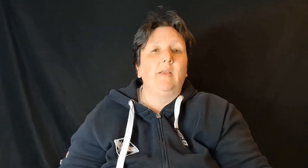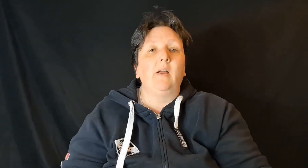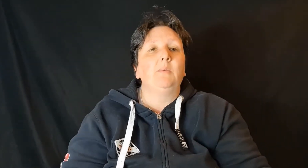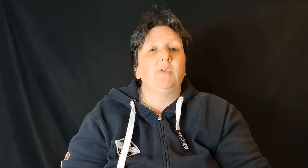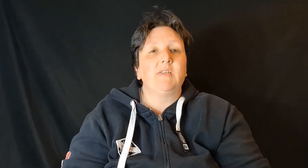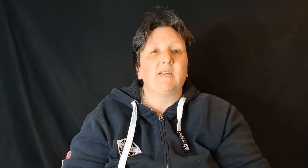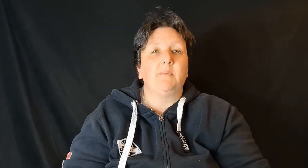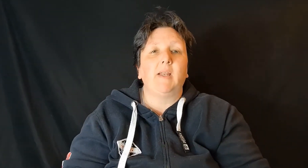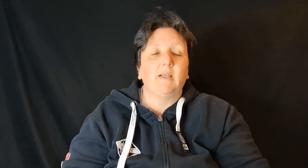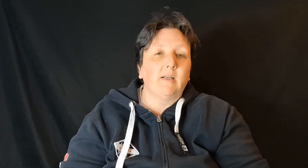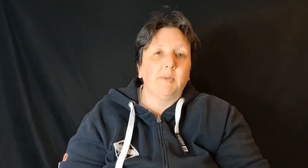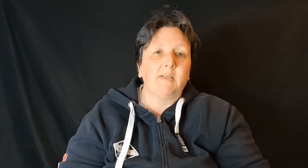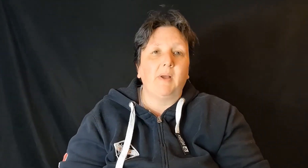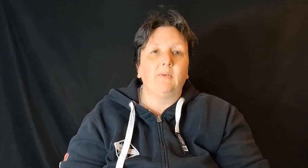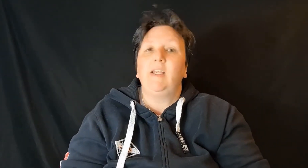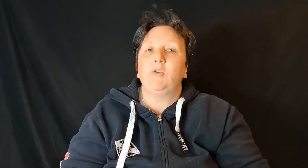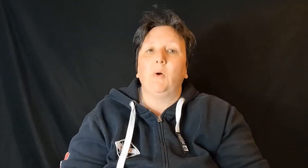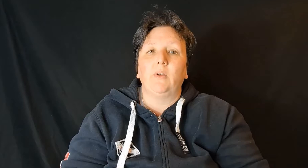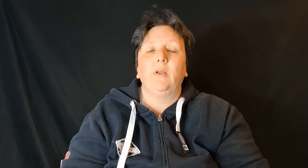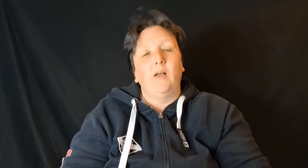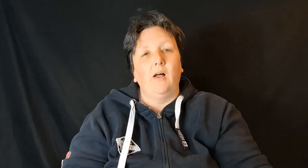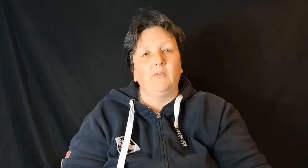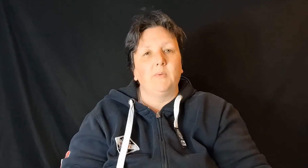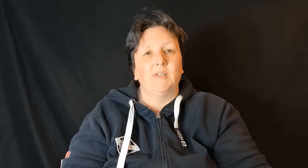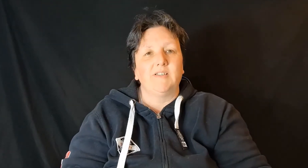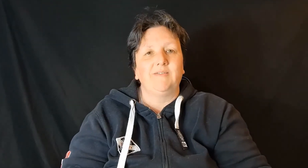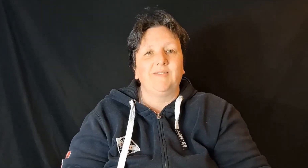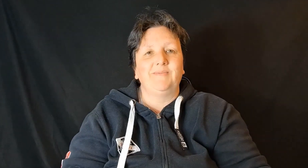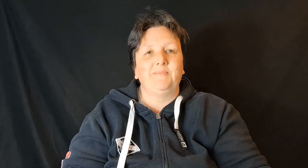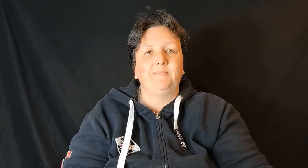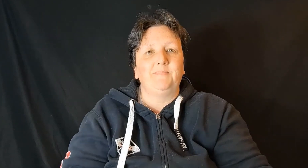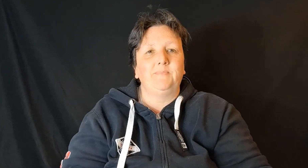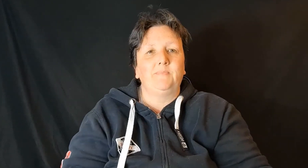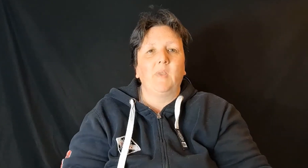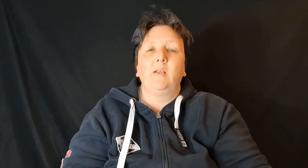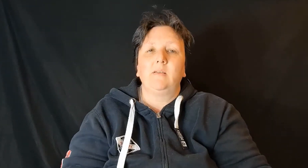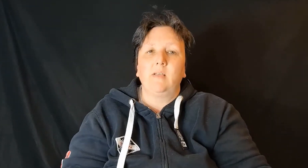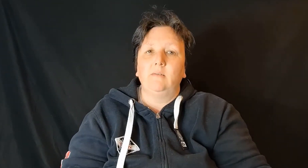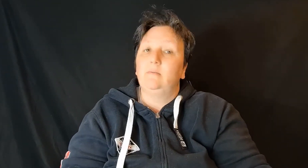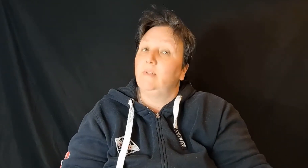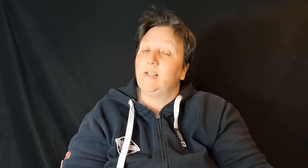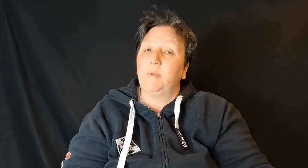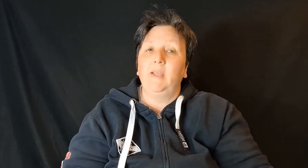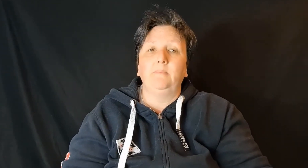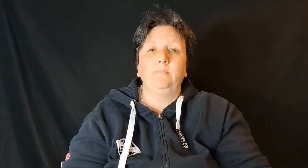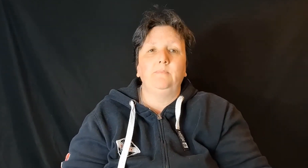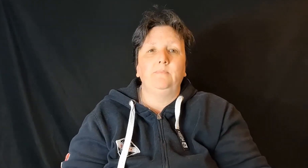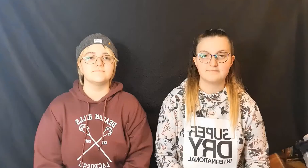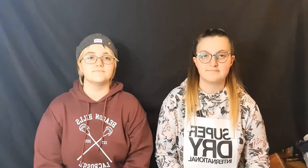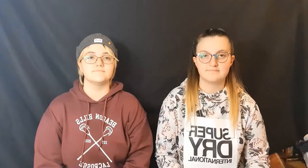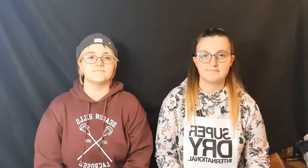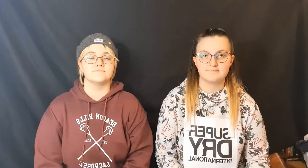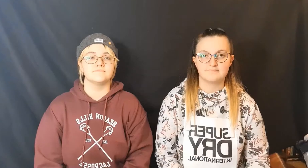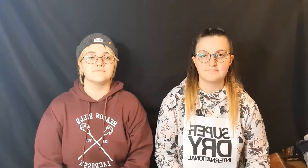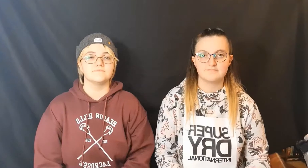I will just explain a little bit about each one afterwards. So let's begin.